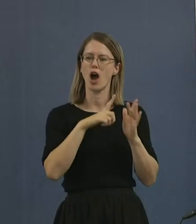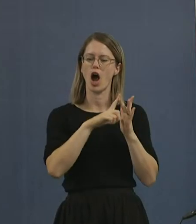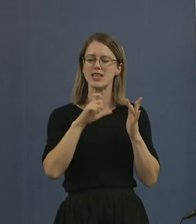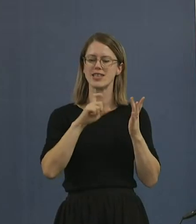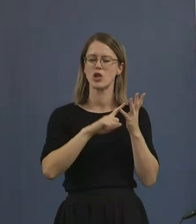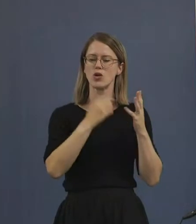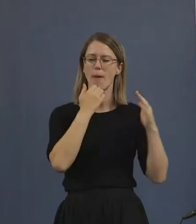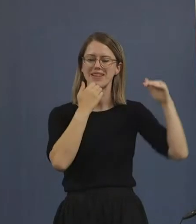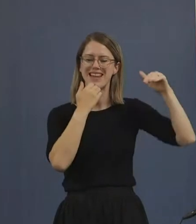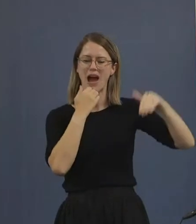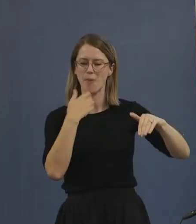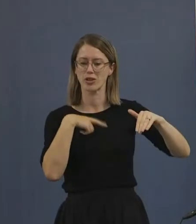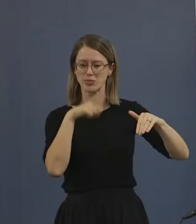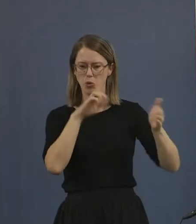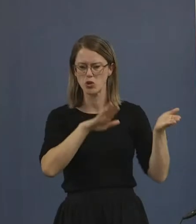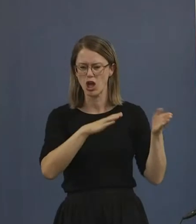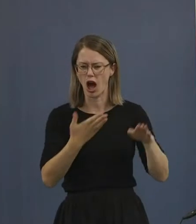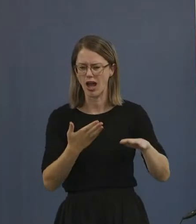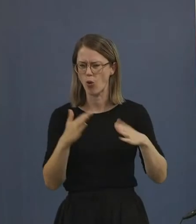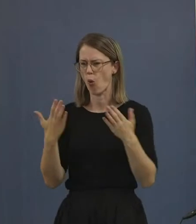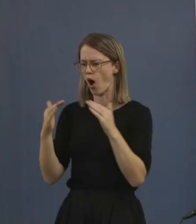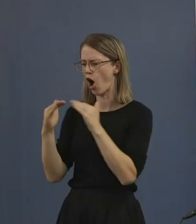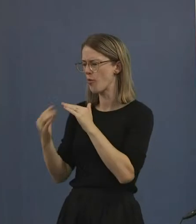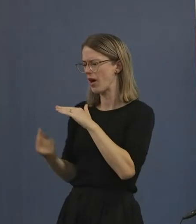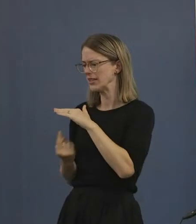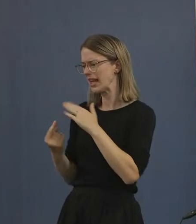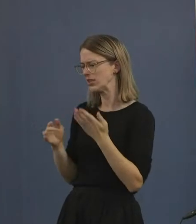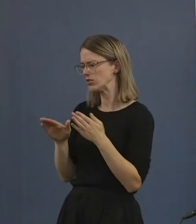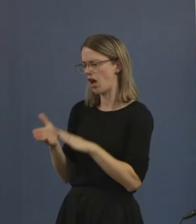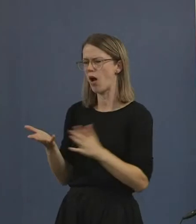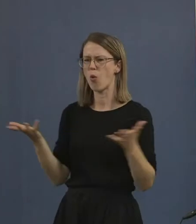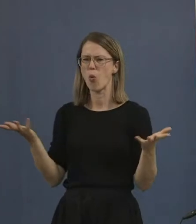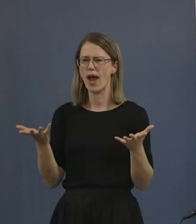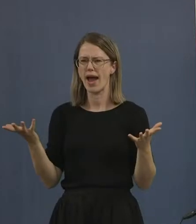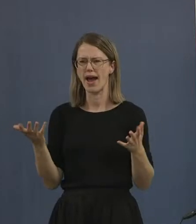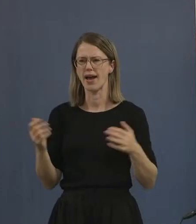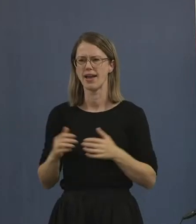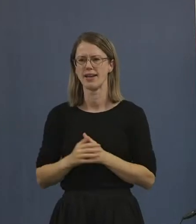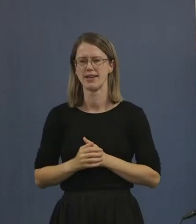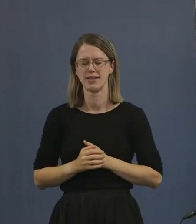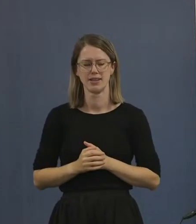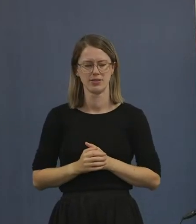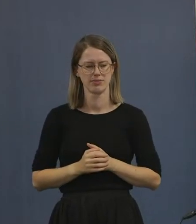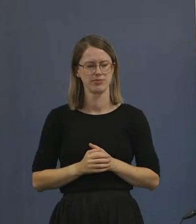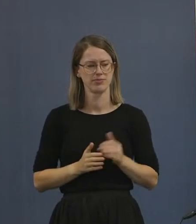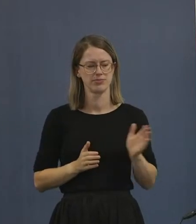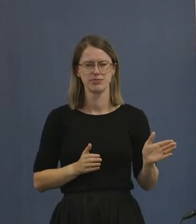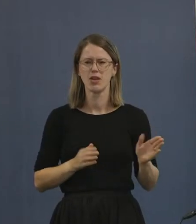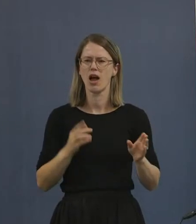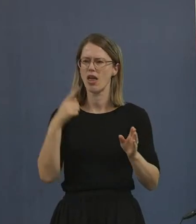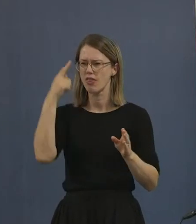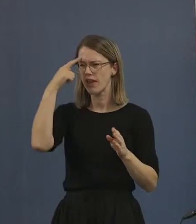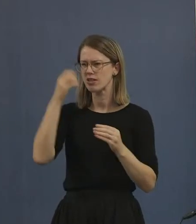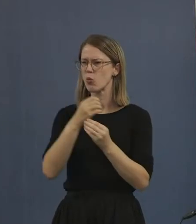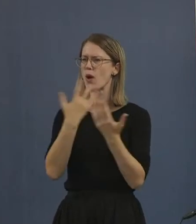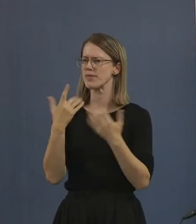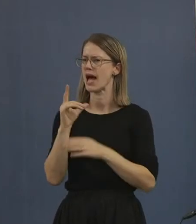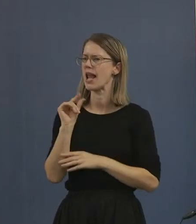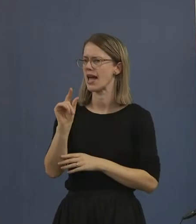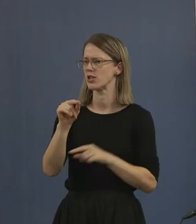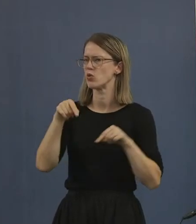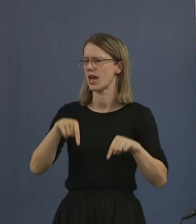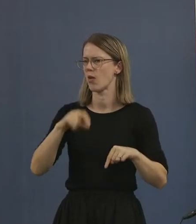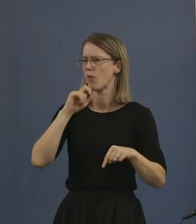dying in ICU or home isolation? I think in the up on the website later today there'll be